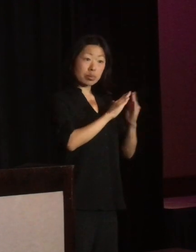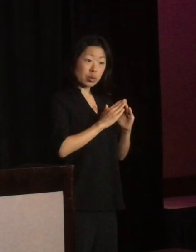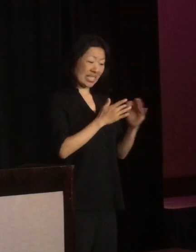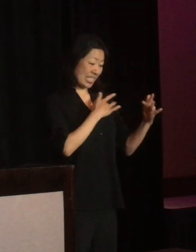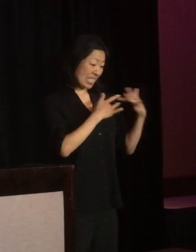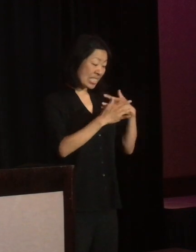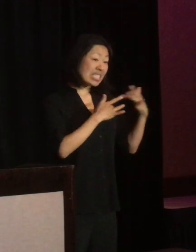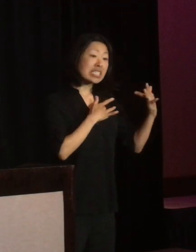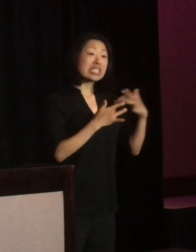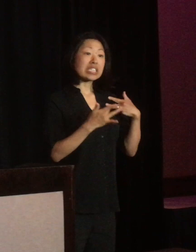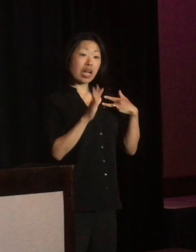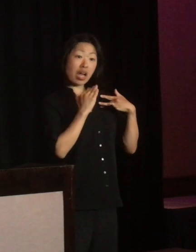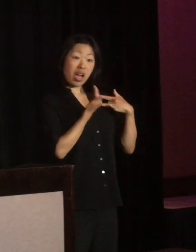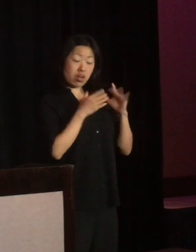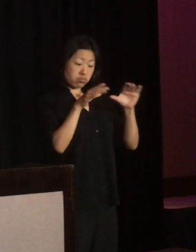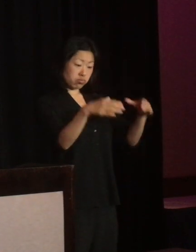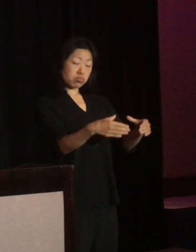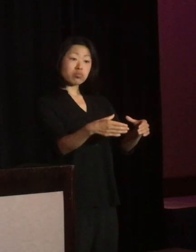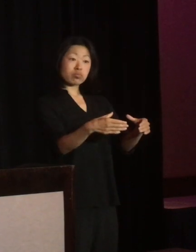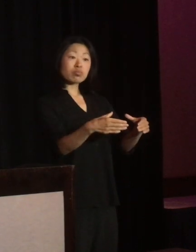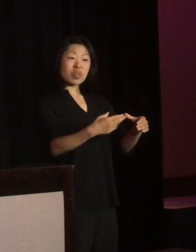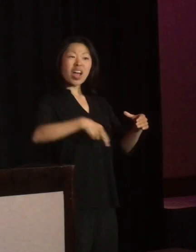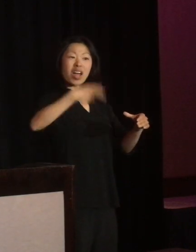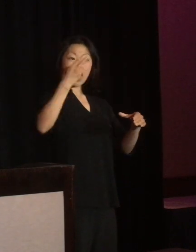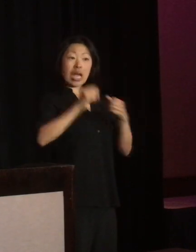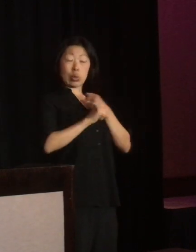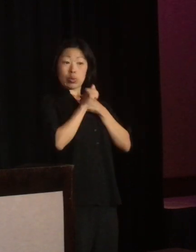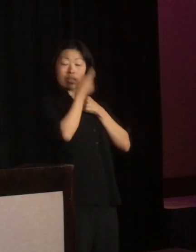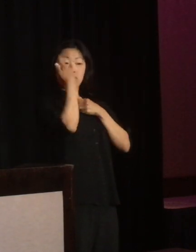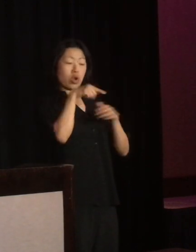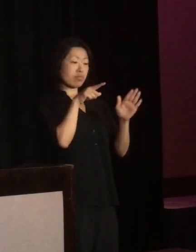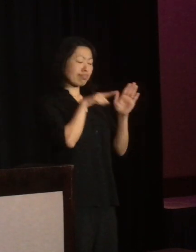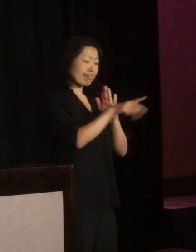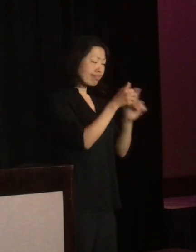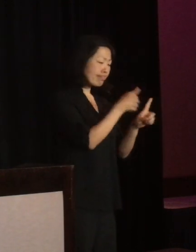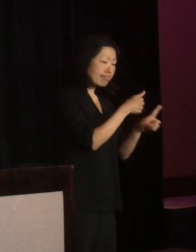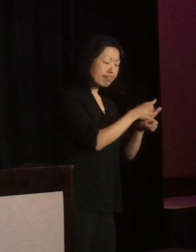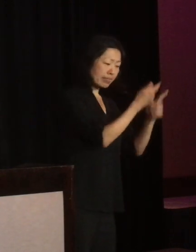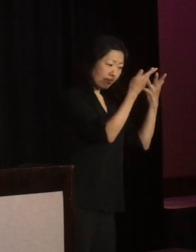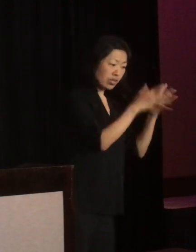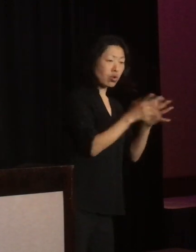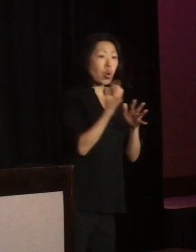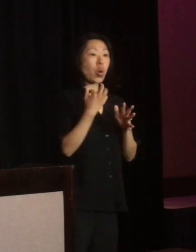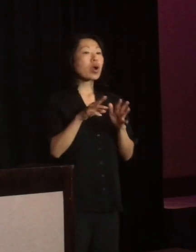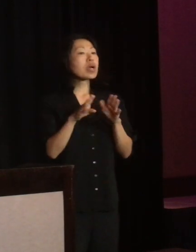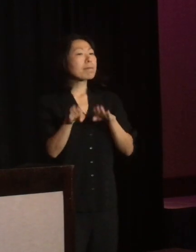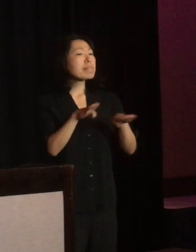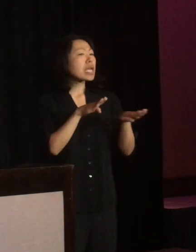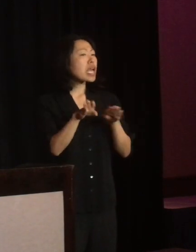we may be at risk for suicide or suicidal behaviors. So